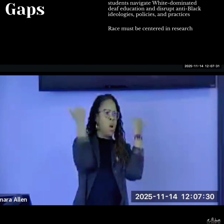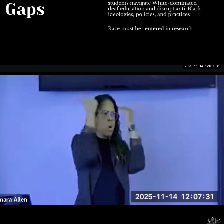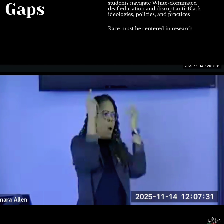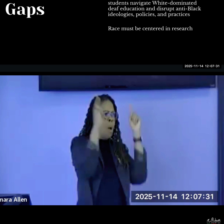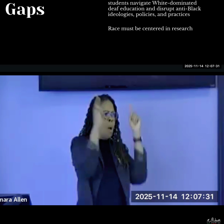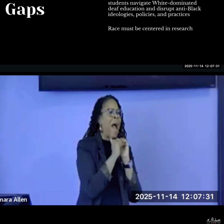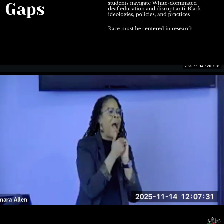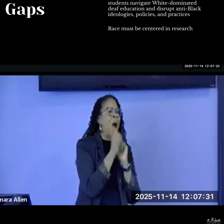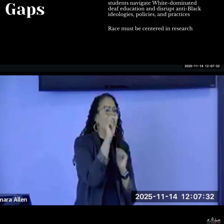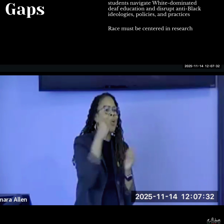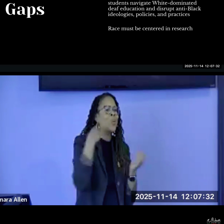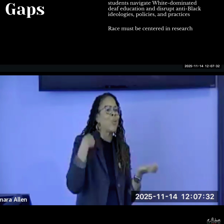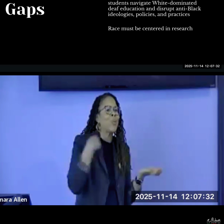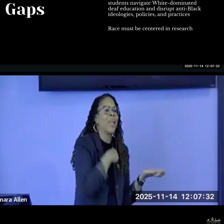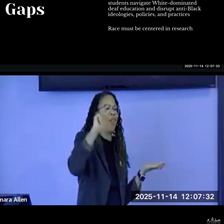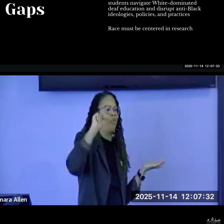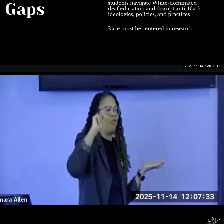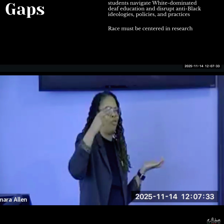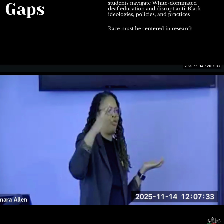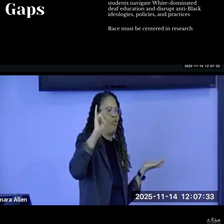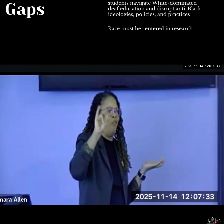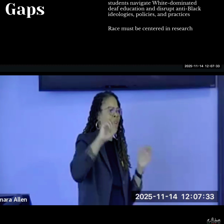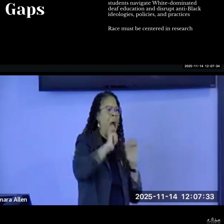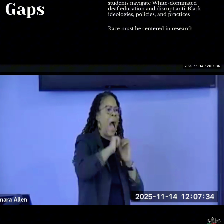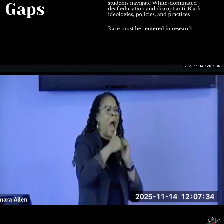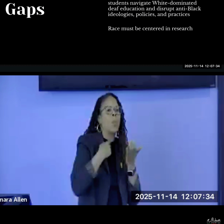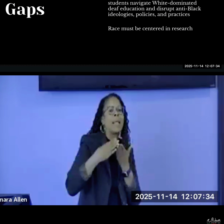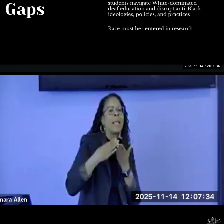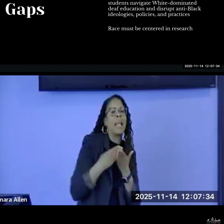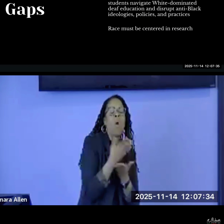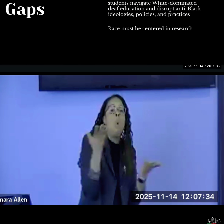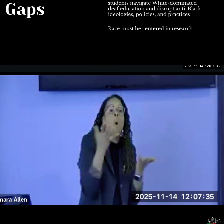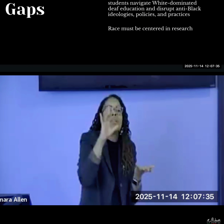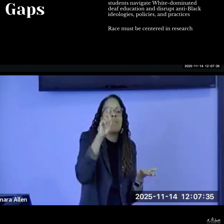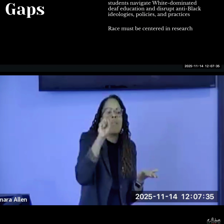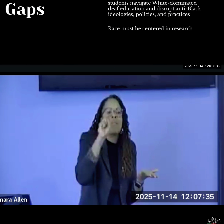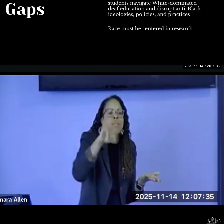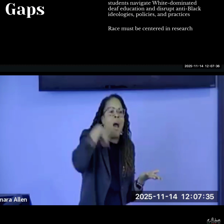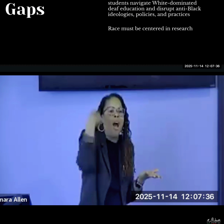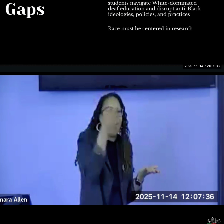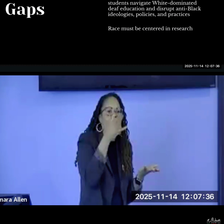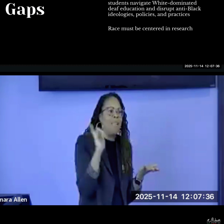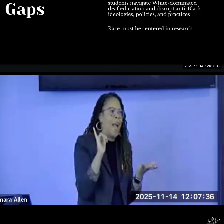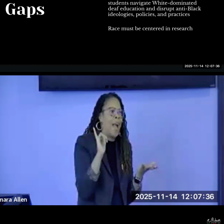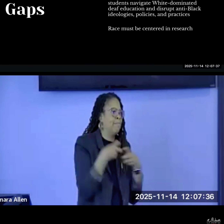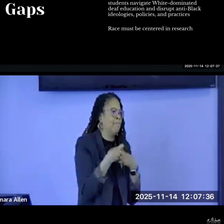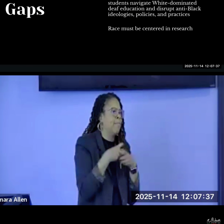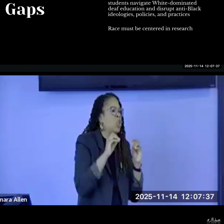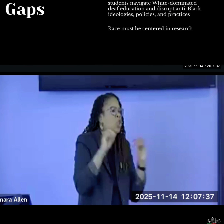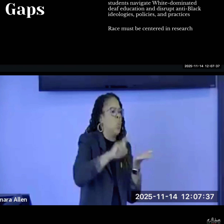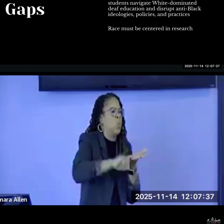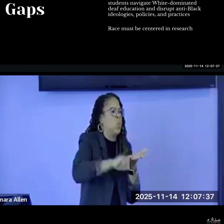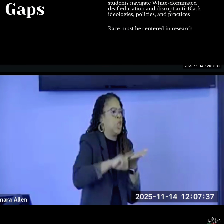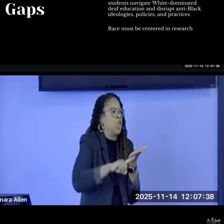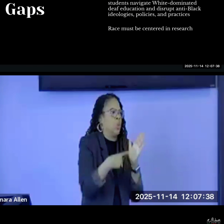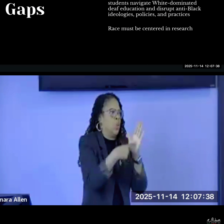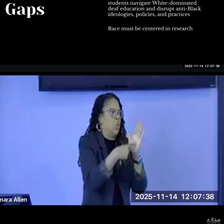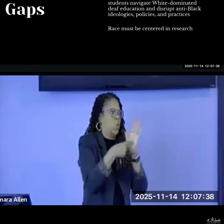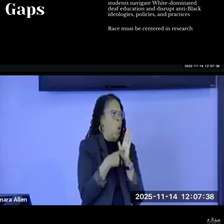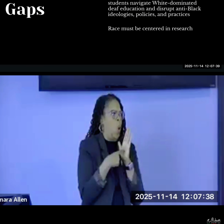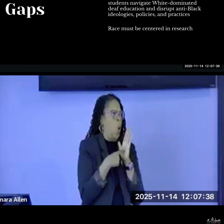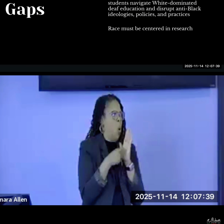And so there's no discussion on how to support them navigating this white-dominated system. And so I wanted to really look into